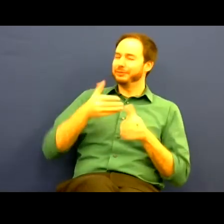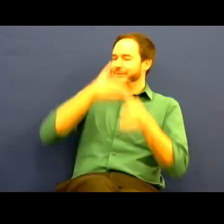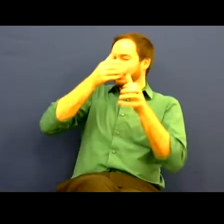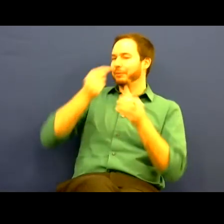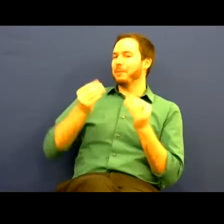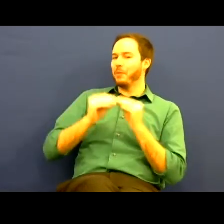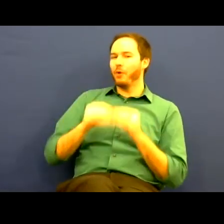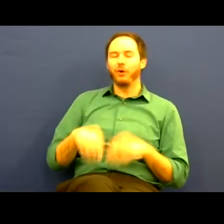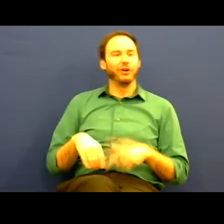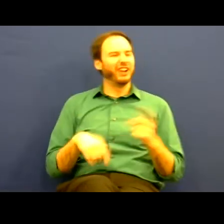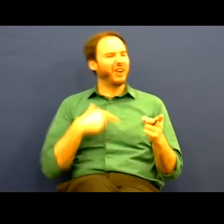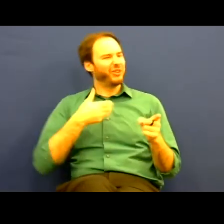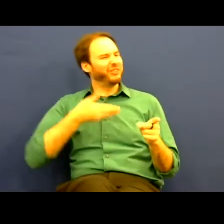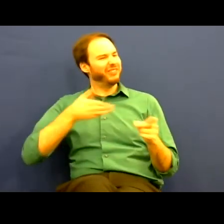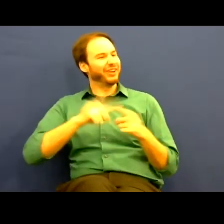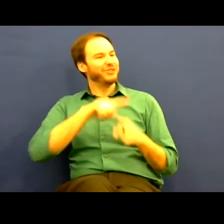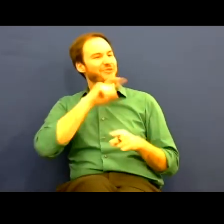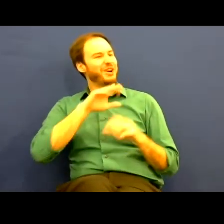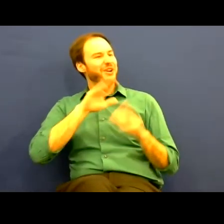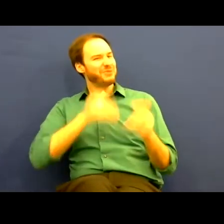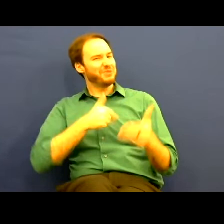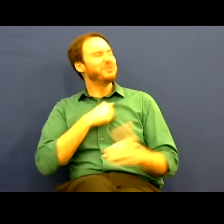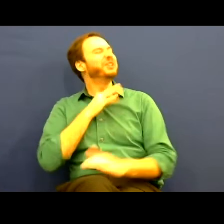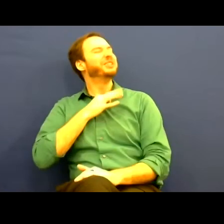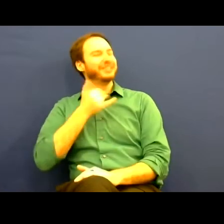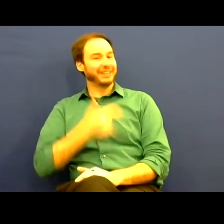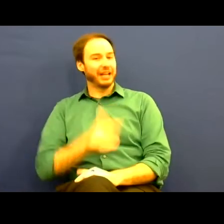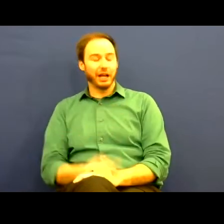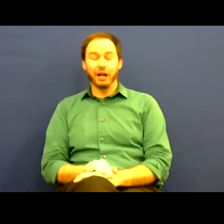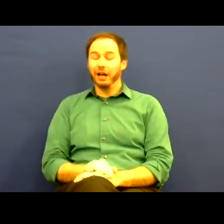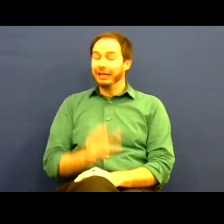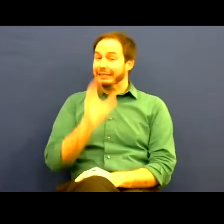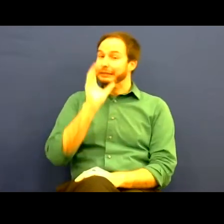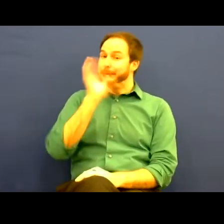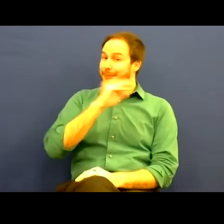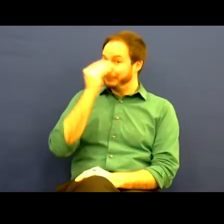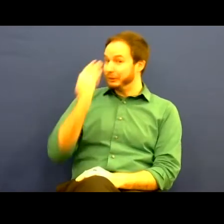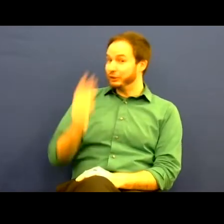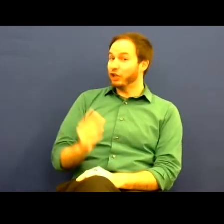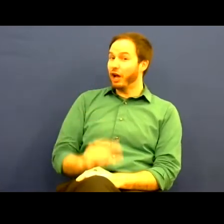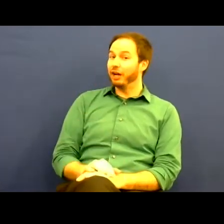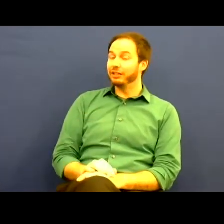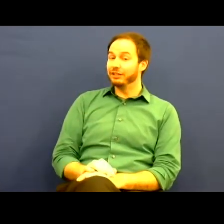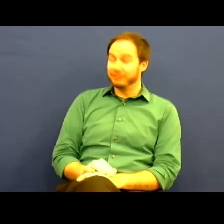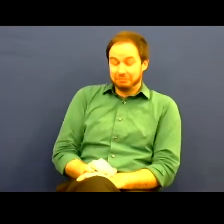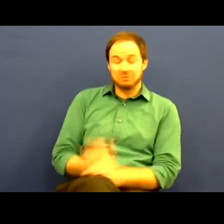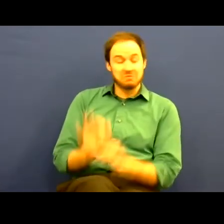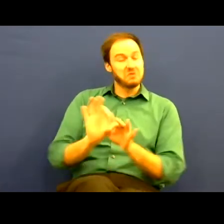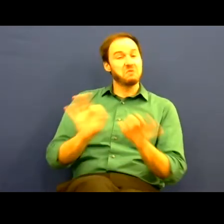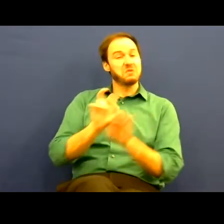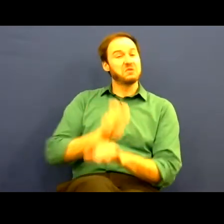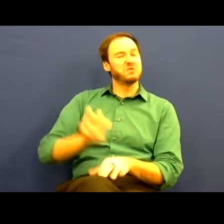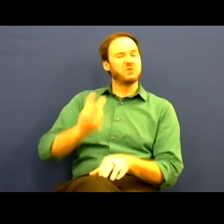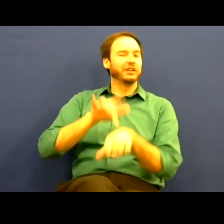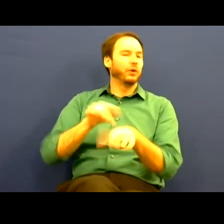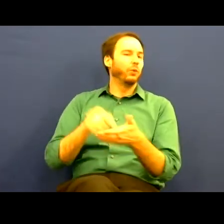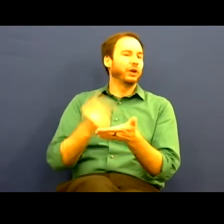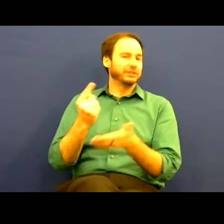dry room. That's right. Dying of You curiosity. should it is bizarre. It is worth the tour.